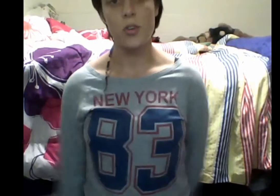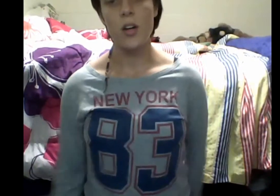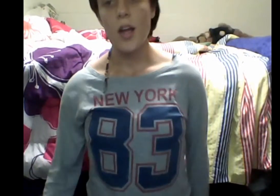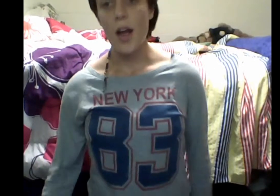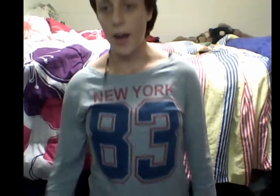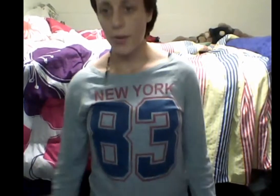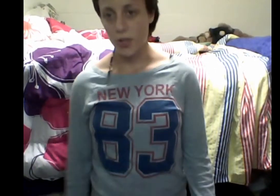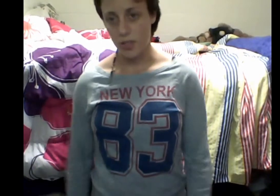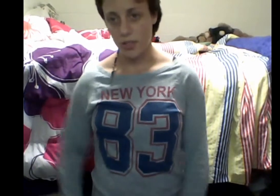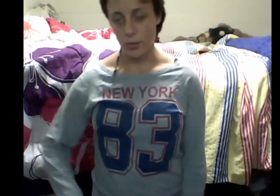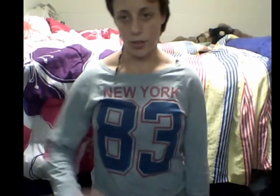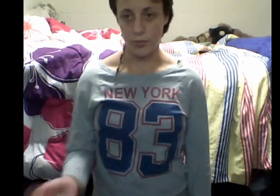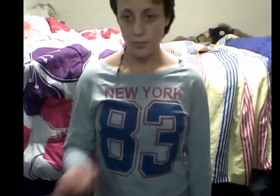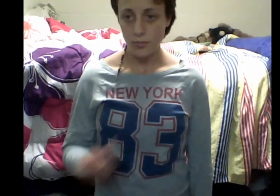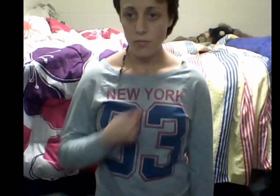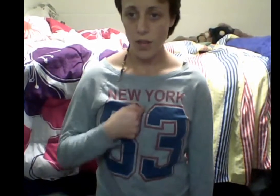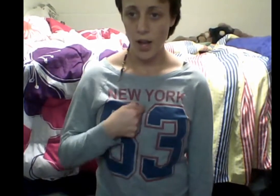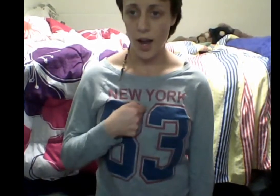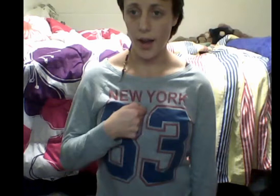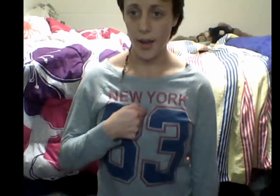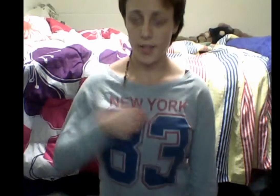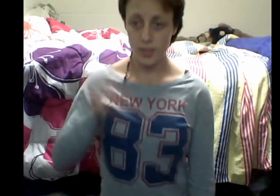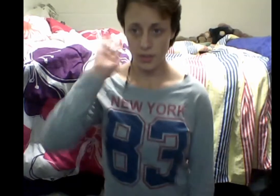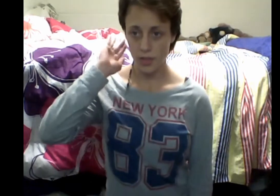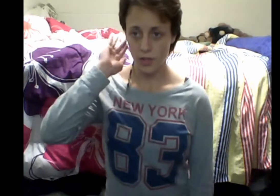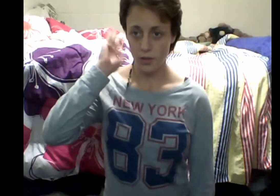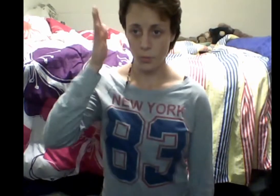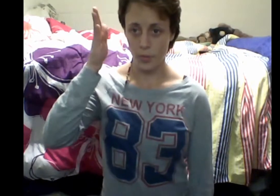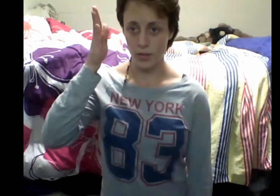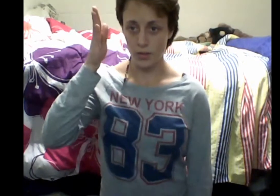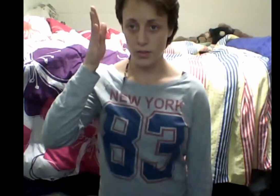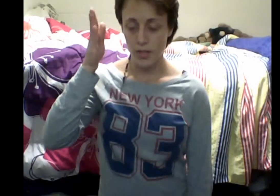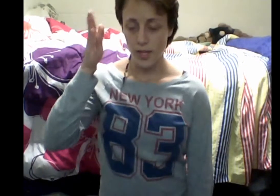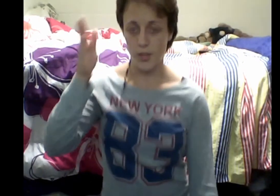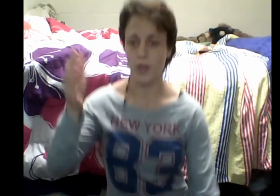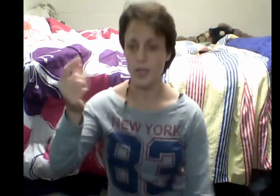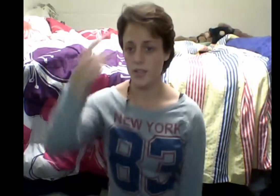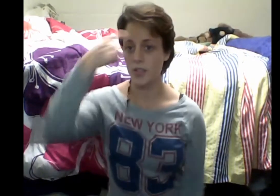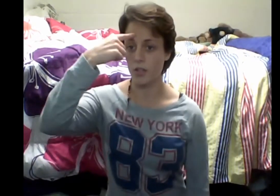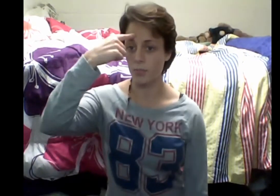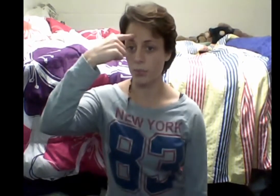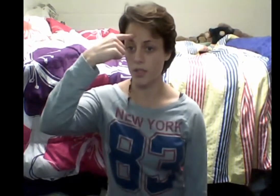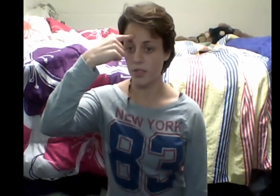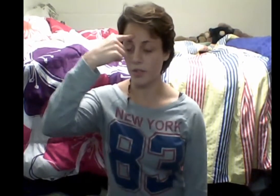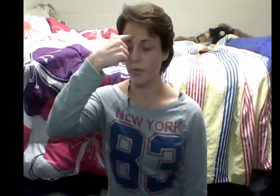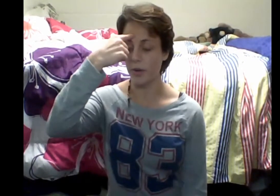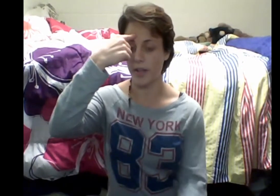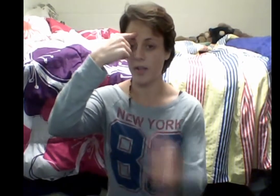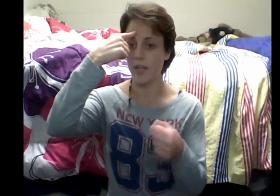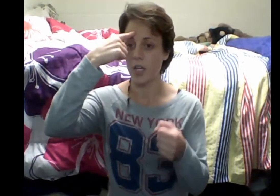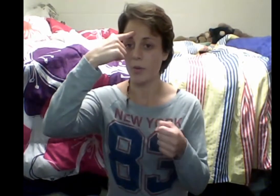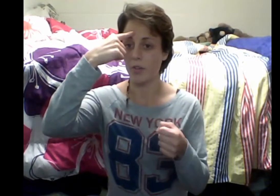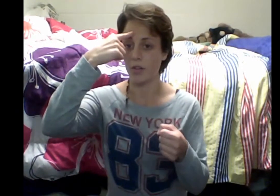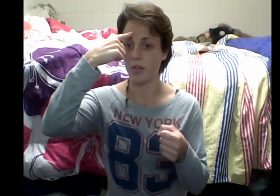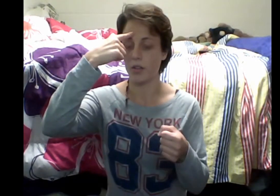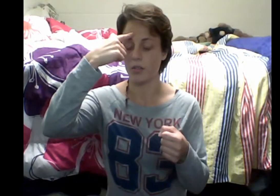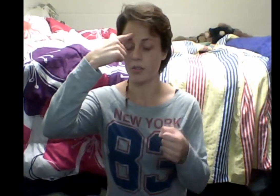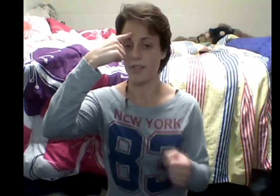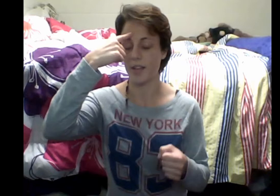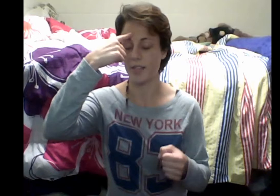sure. I will trust in you alone. I will, and trust is you're going to point to your forehead with your left hand